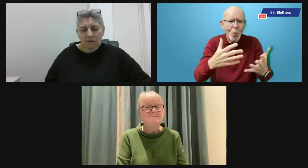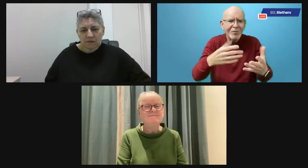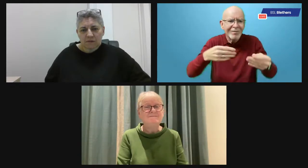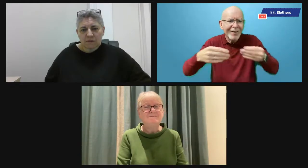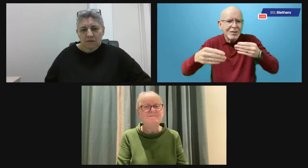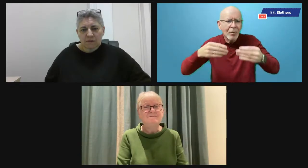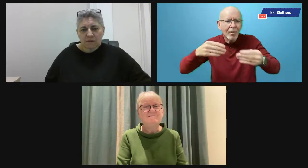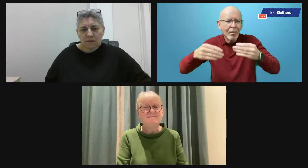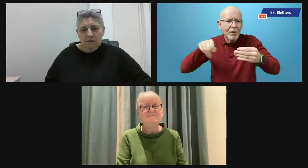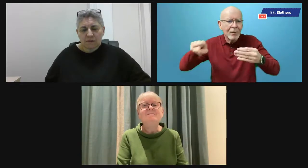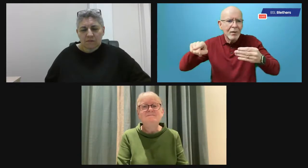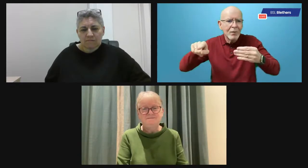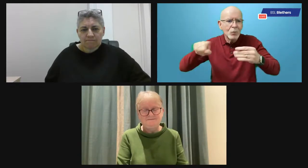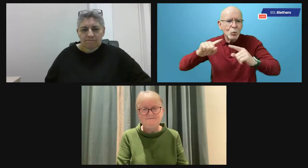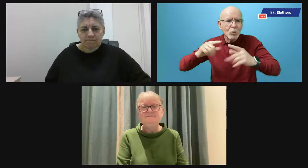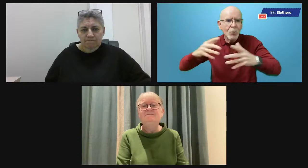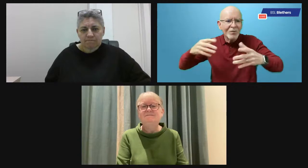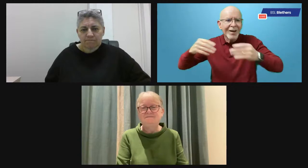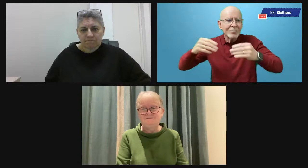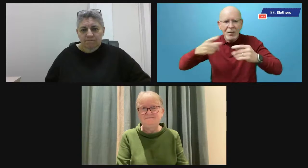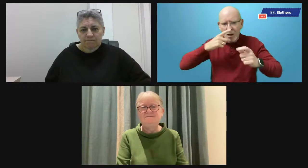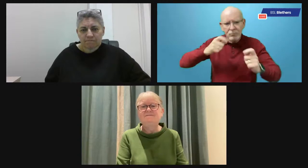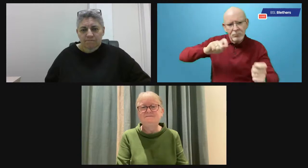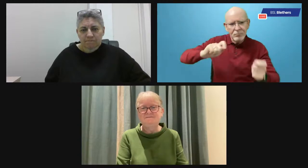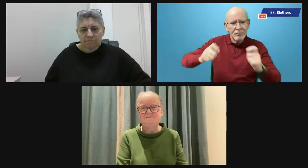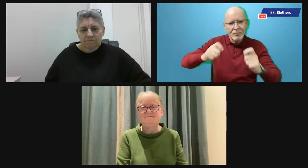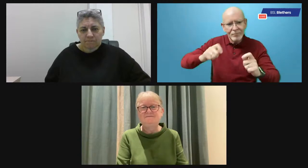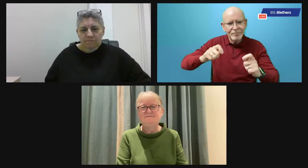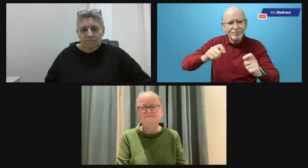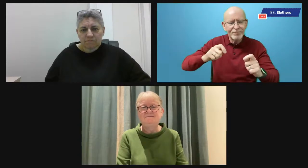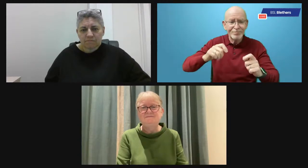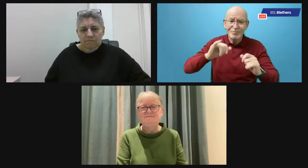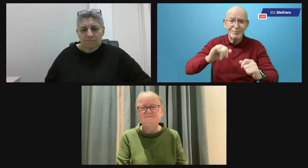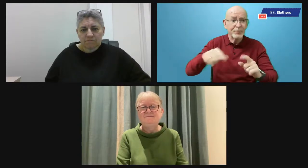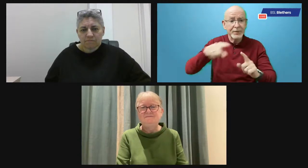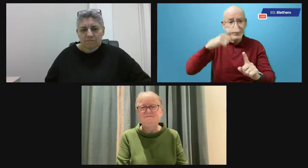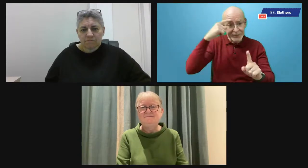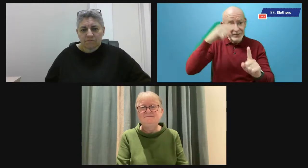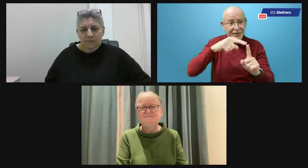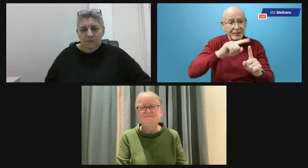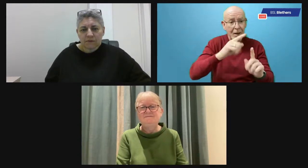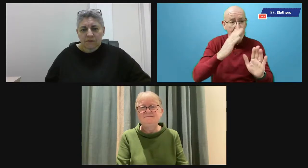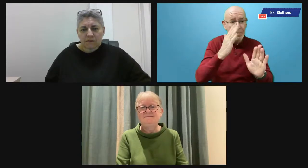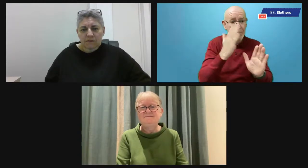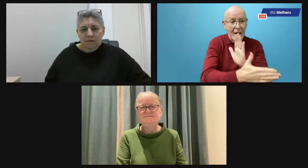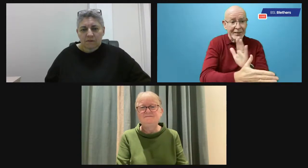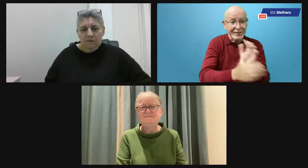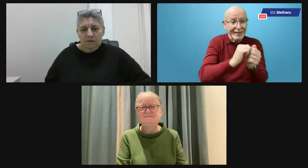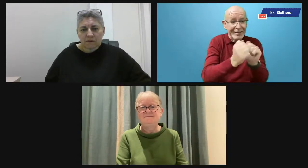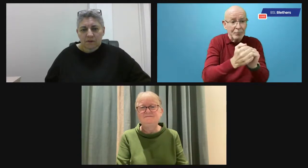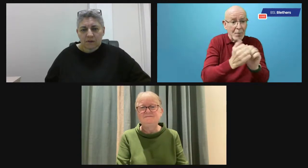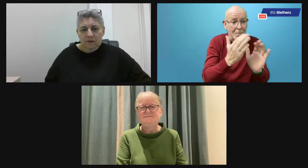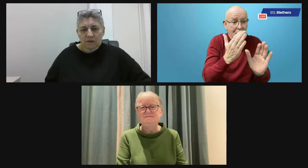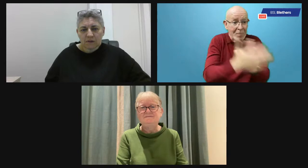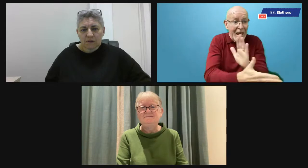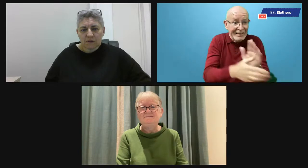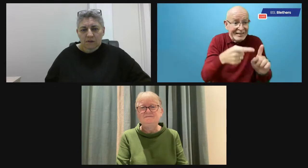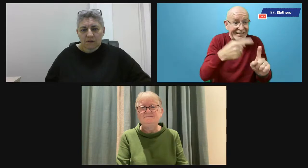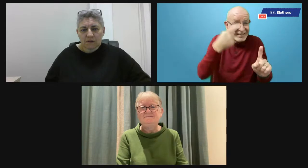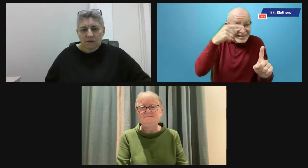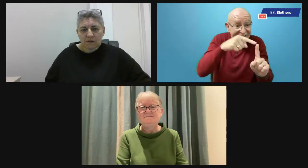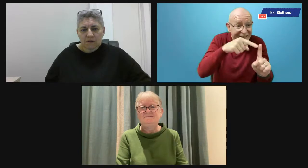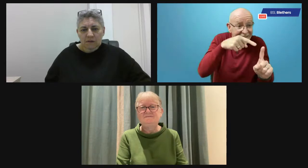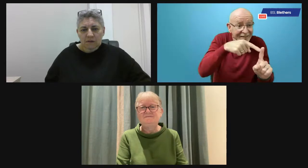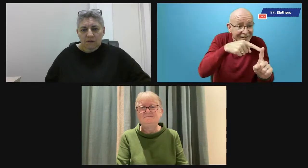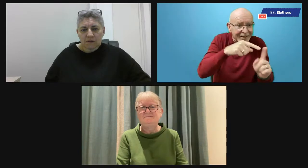But I would honestly say to people, you should follow what the bodies and their curriculum say.